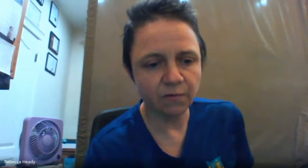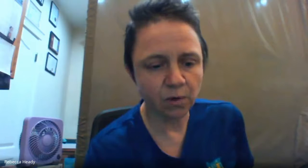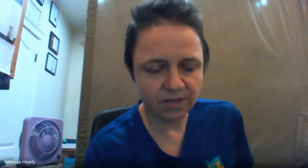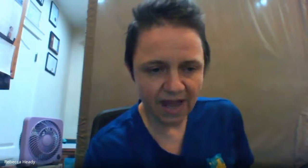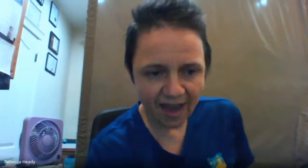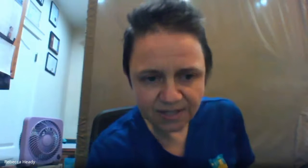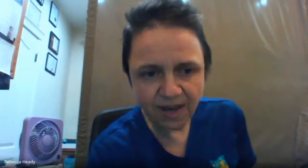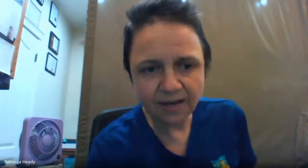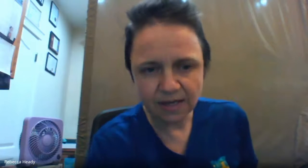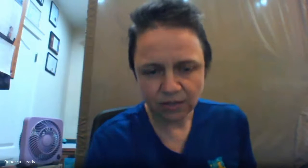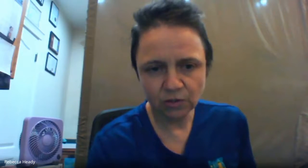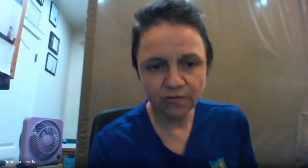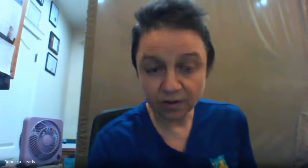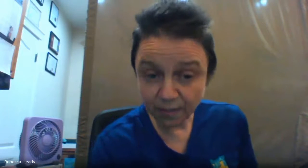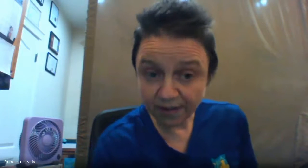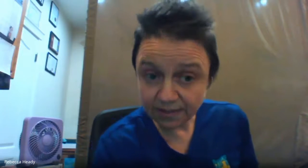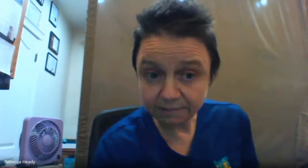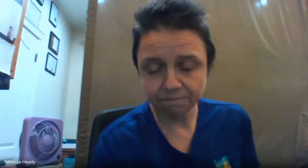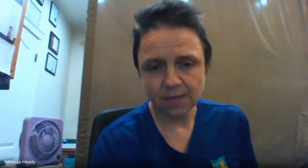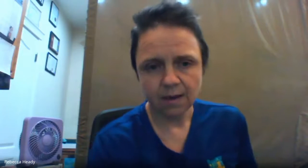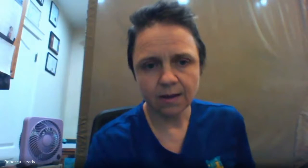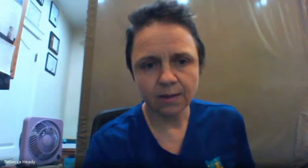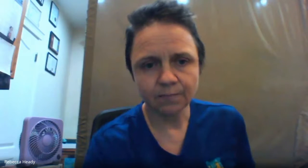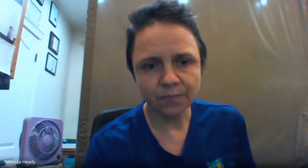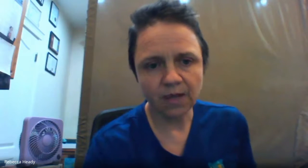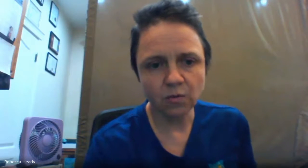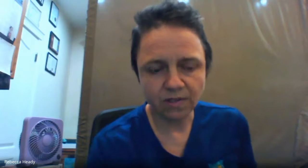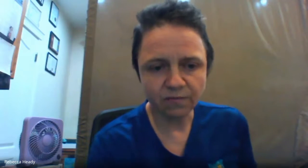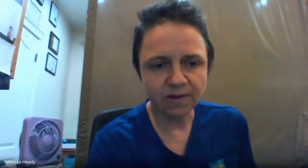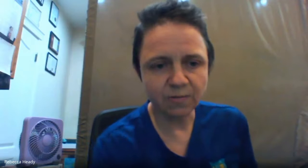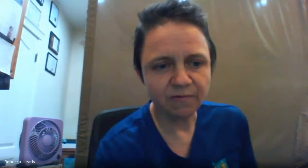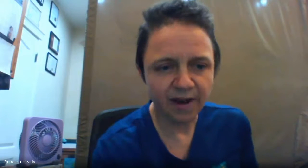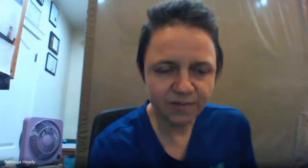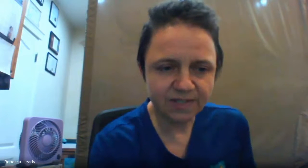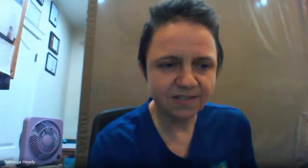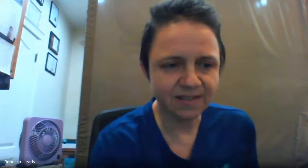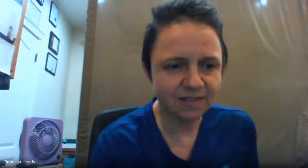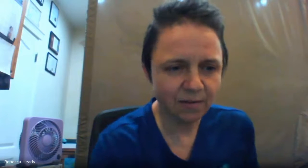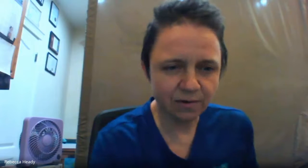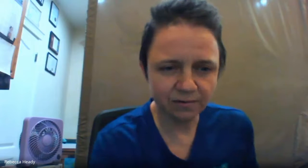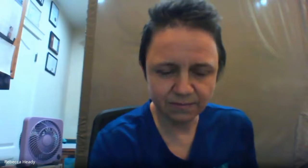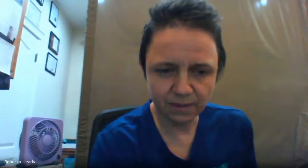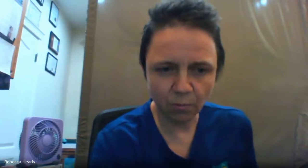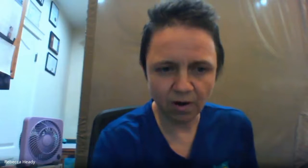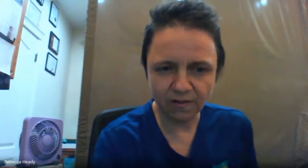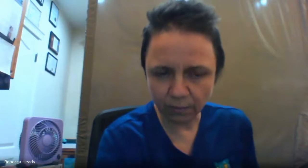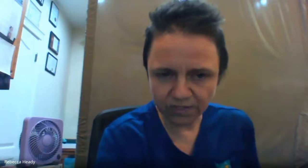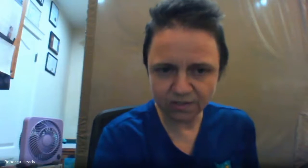word doesn't have a sign, you fingerspell it. You also fingerspell for emphasis. That's another, part of the language.